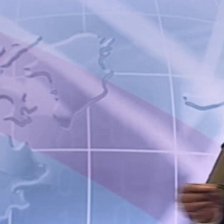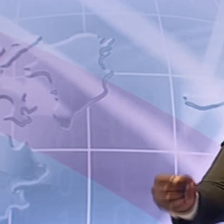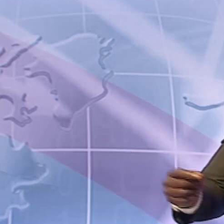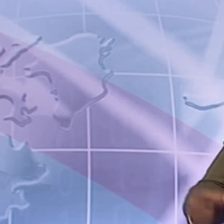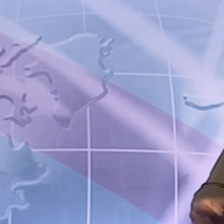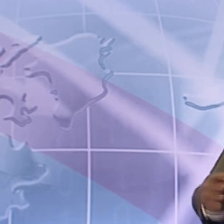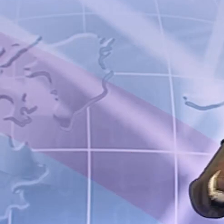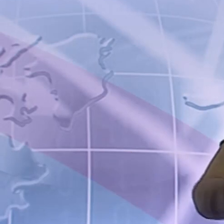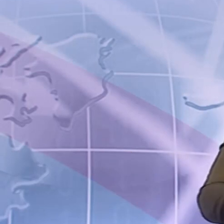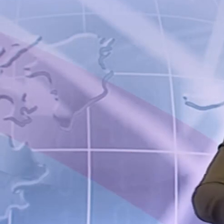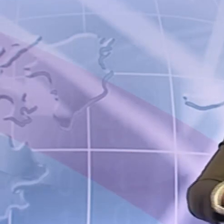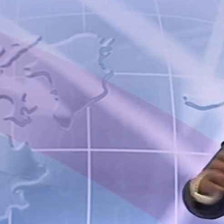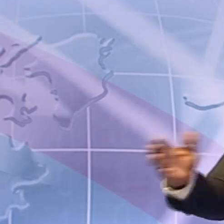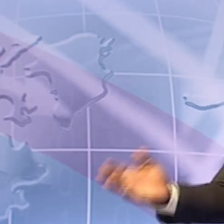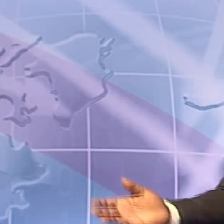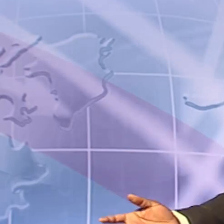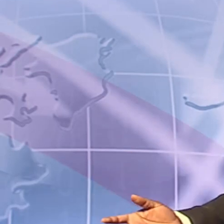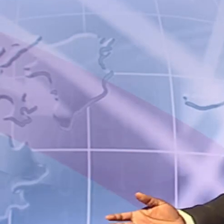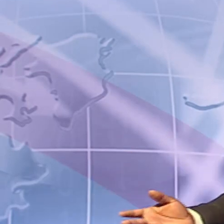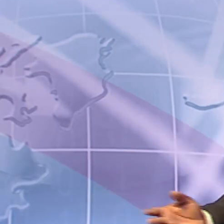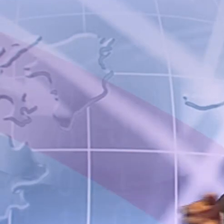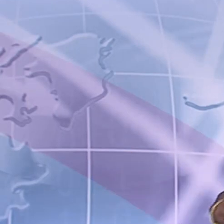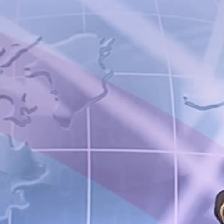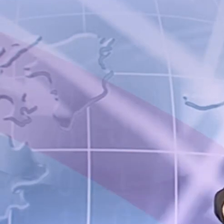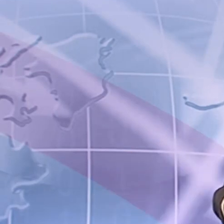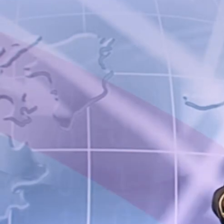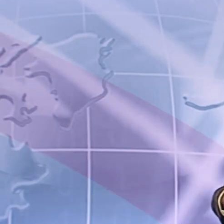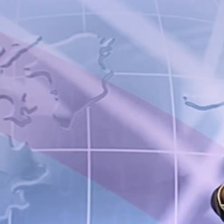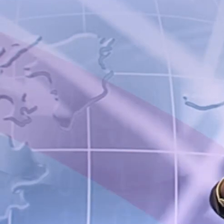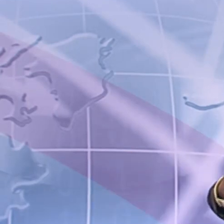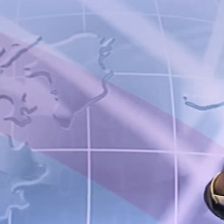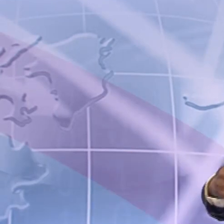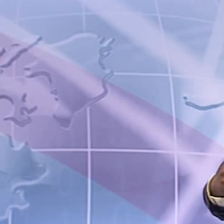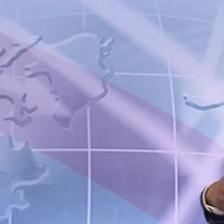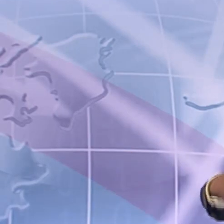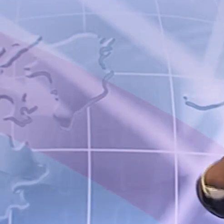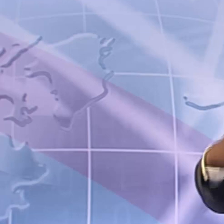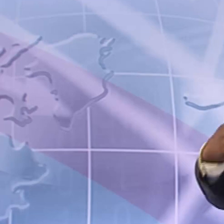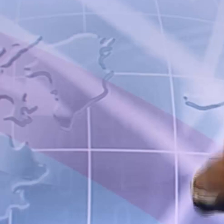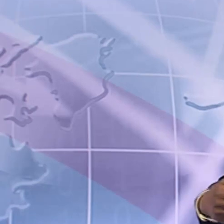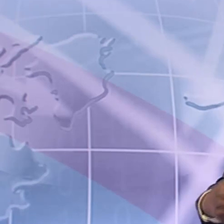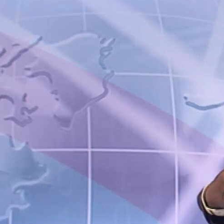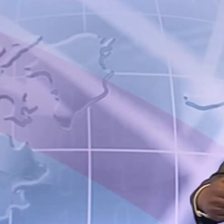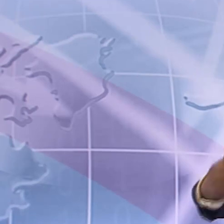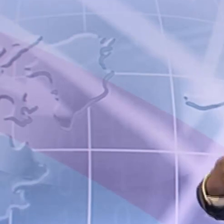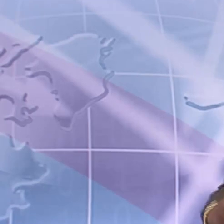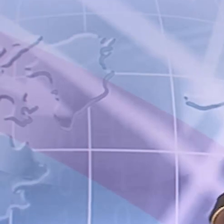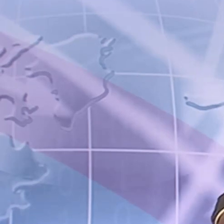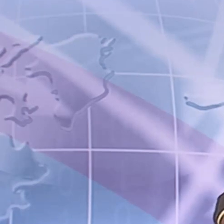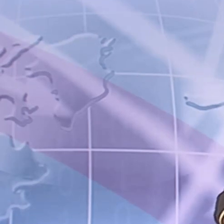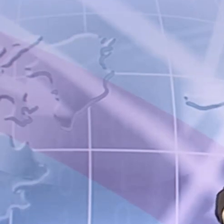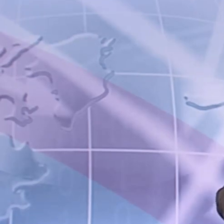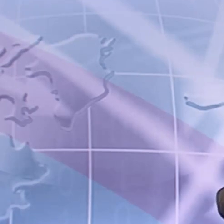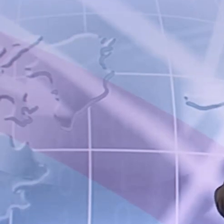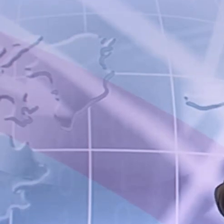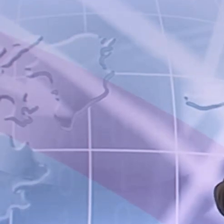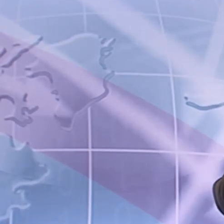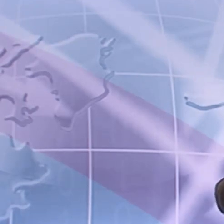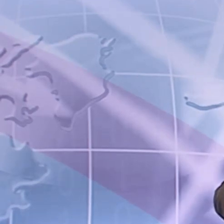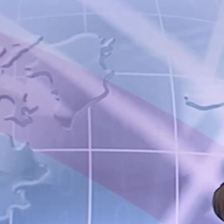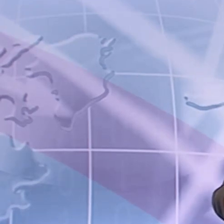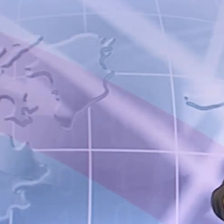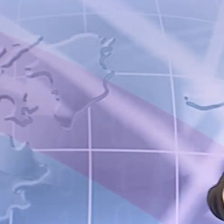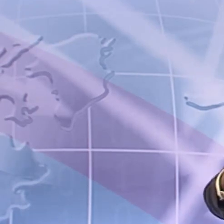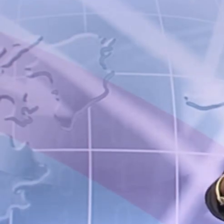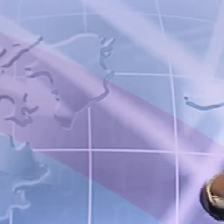of younger people who have died from COVID-19, we do not know the full details of how they died. But if you